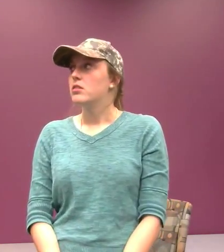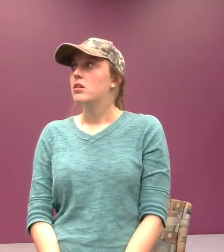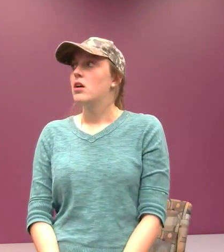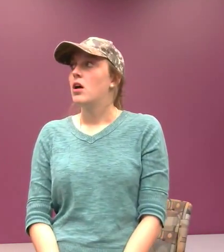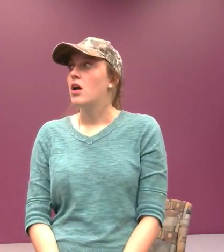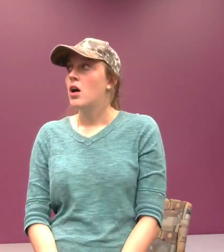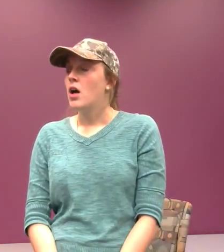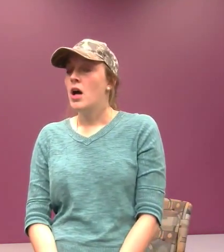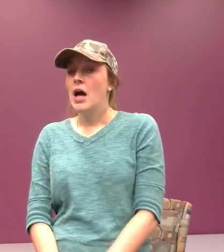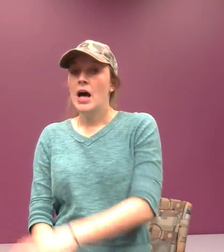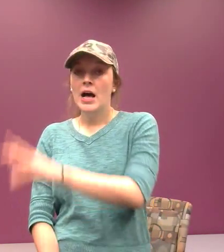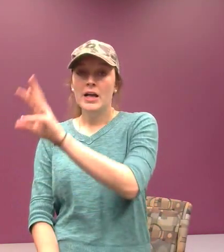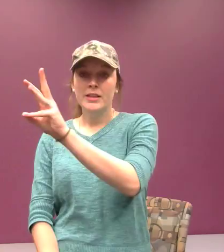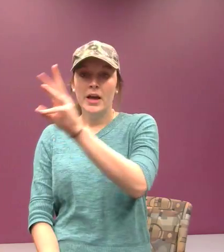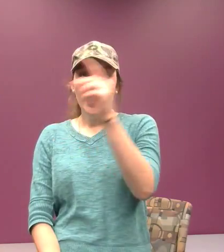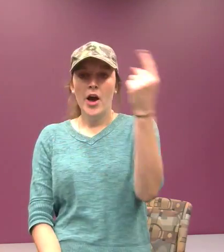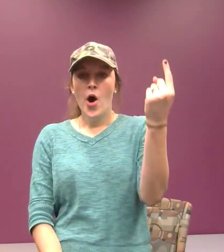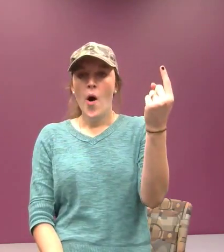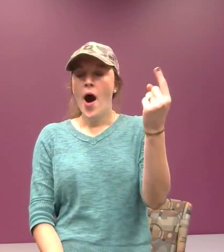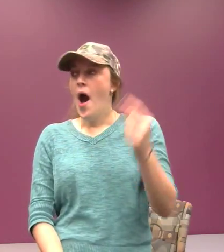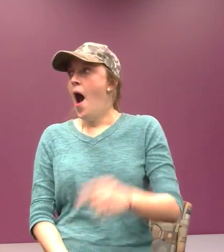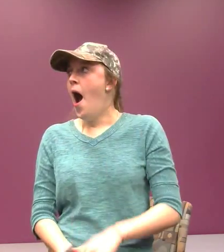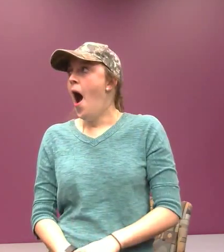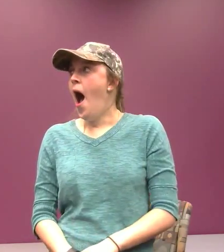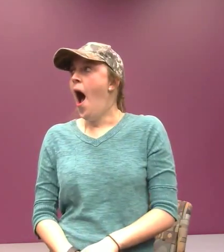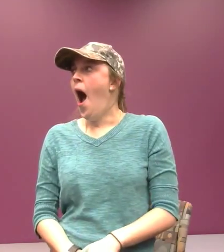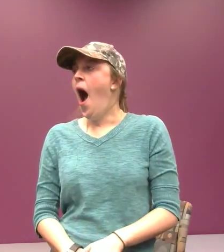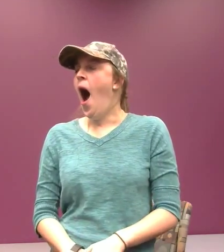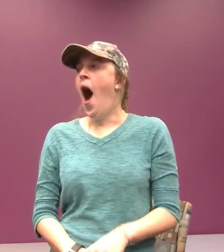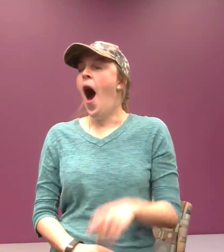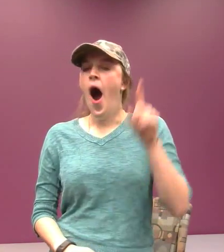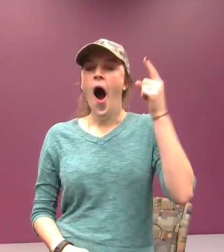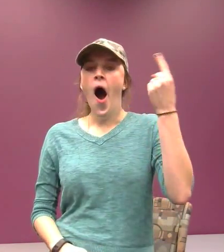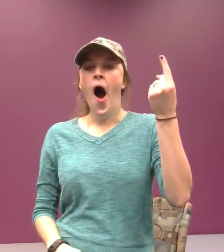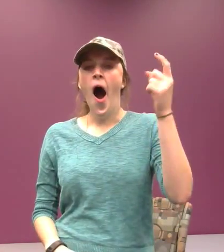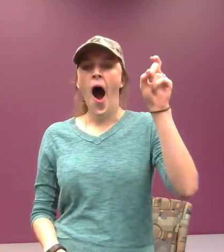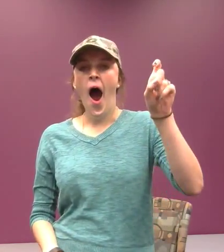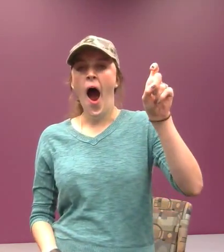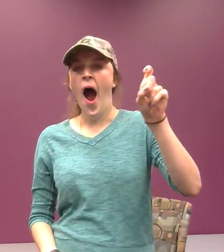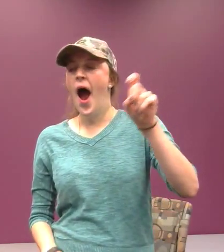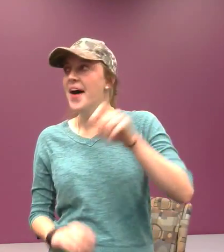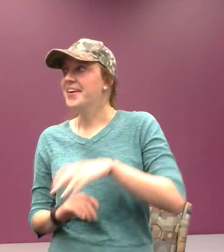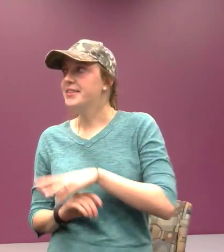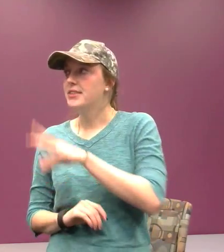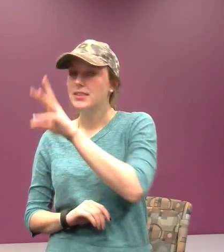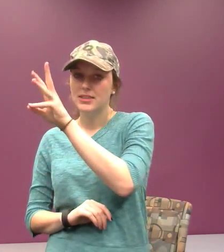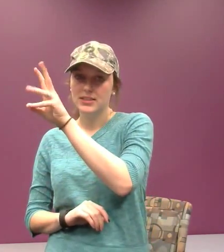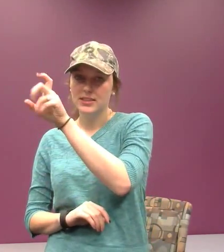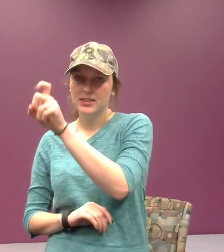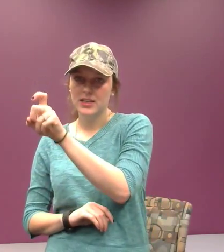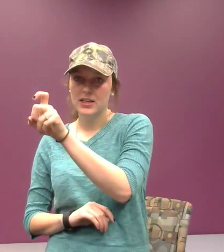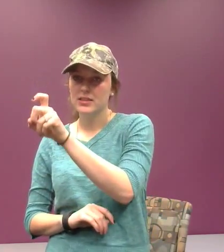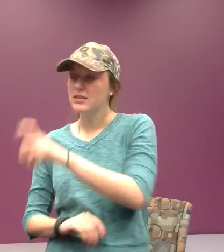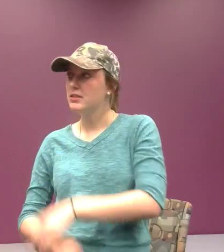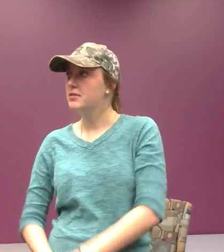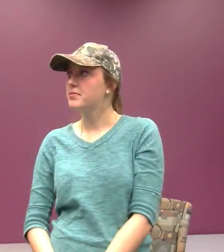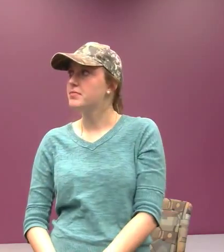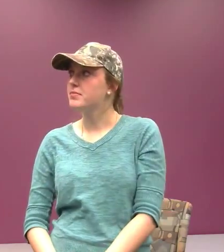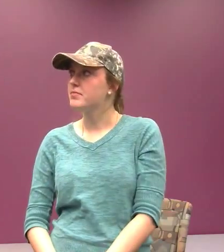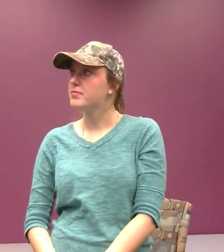6 and the 1, outside is going to be 1x, inside is 6x, and together